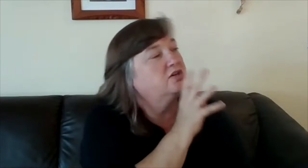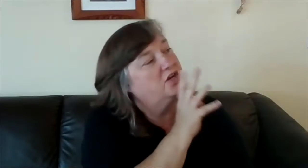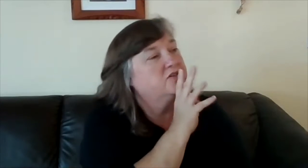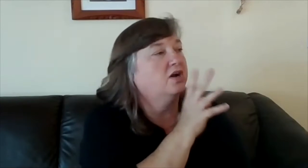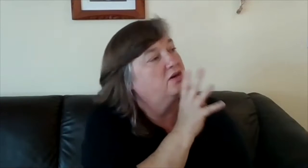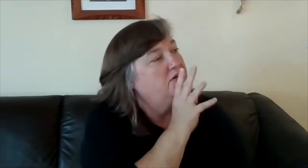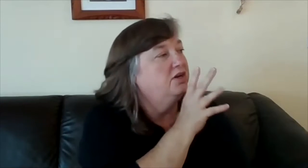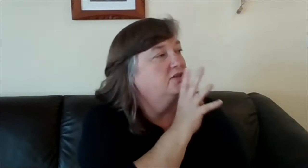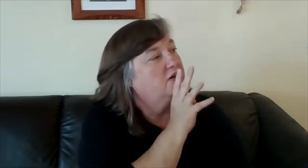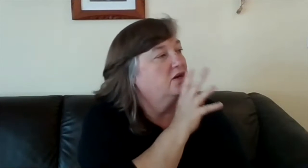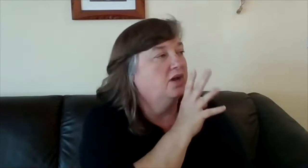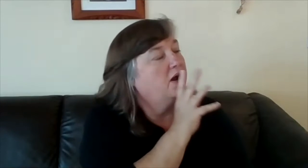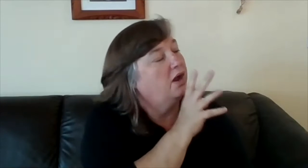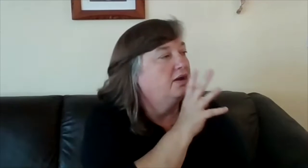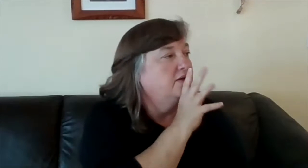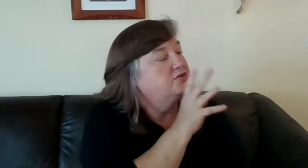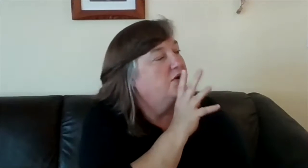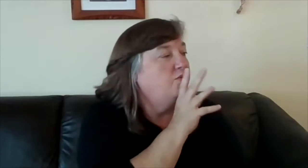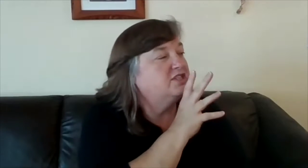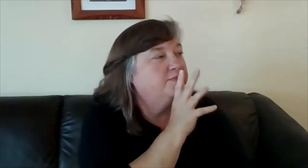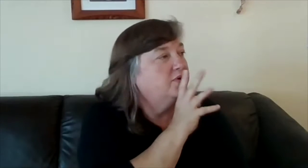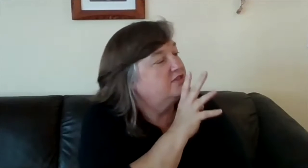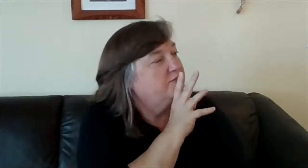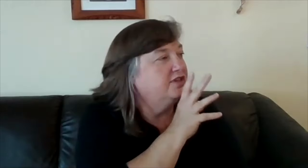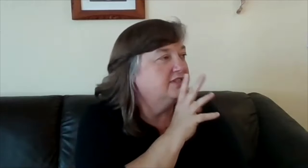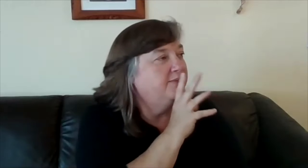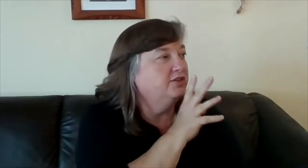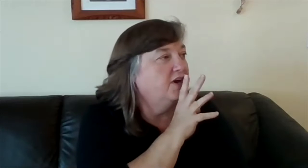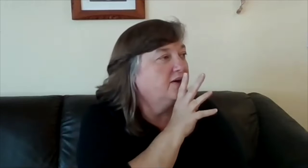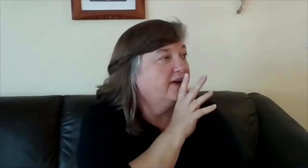talk, talk, talk, talk, talk. So a whisper is a really small talk, right?